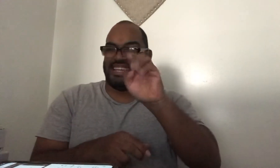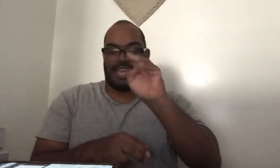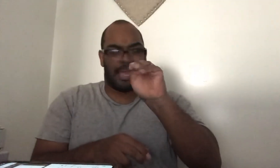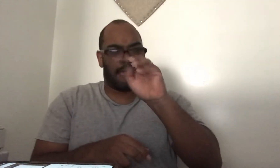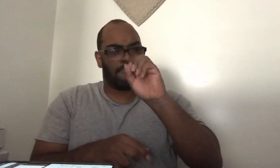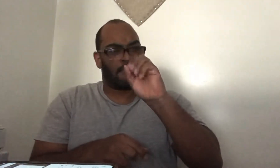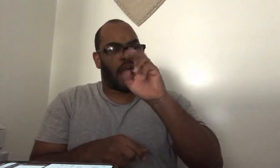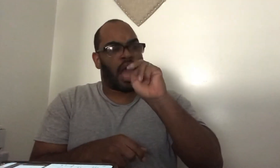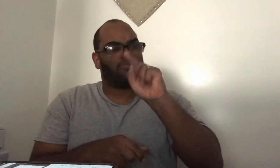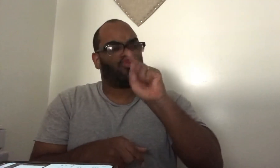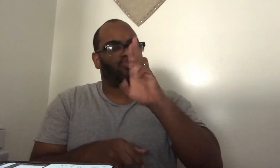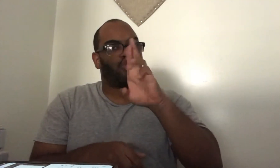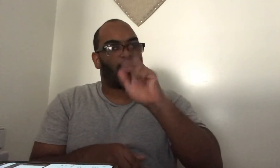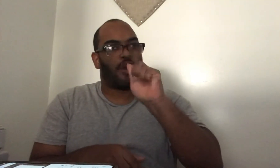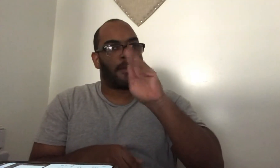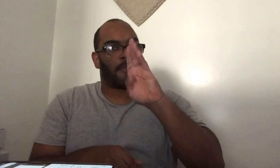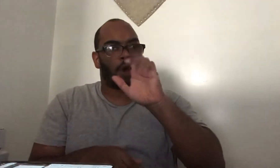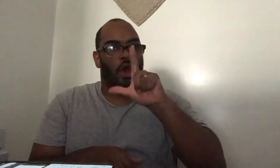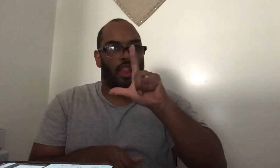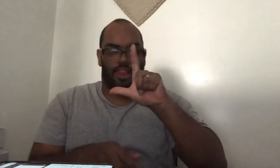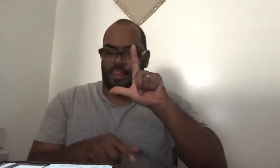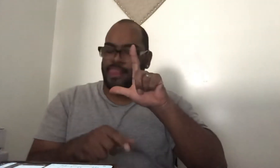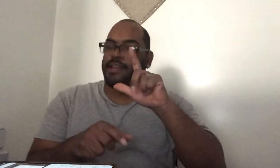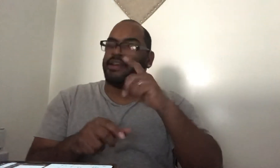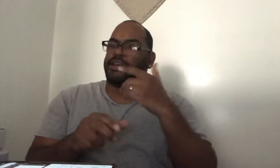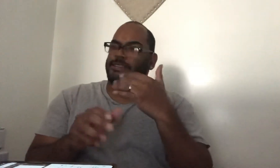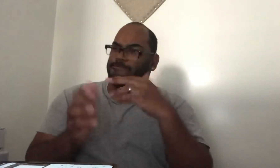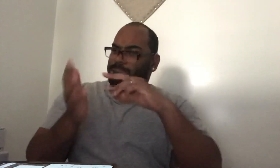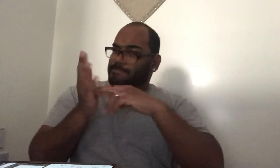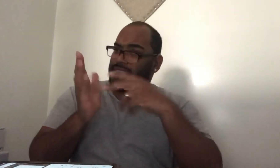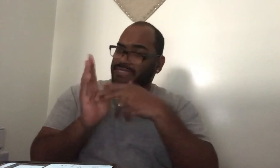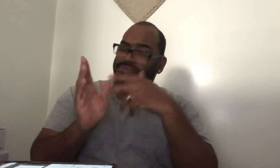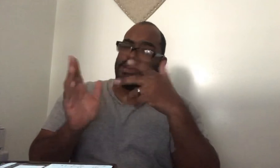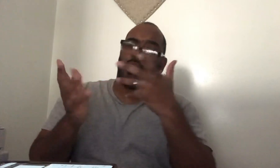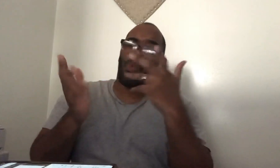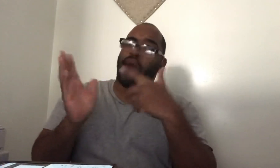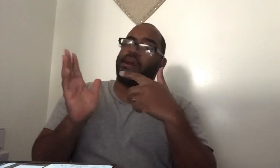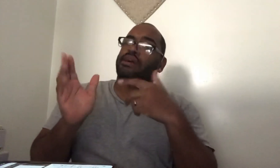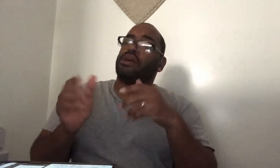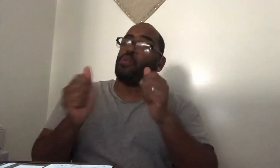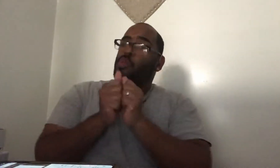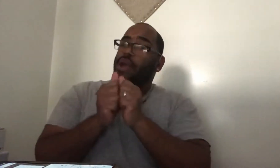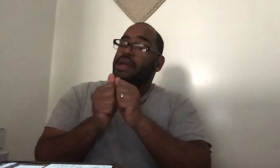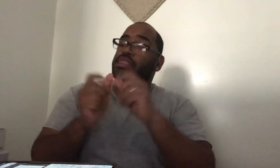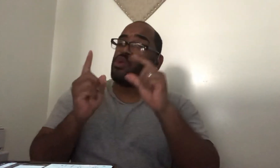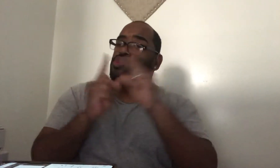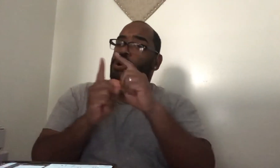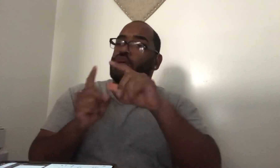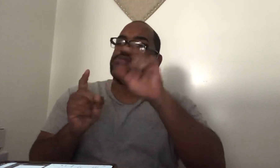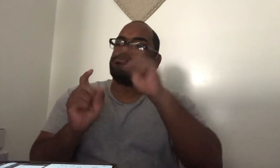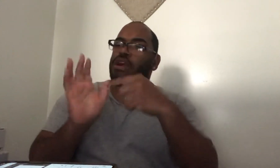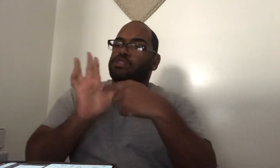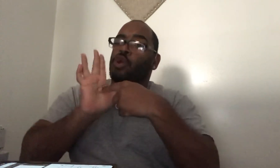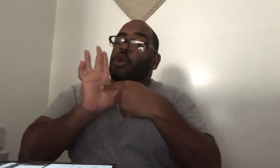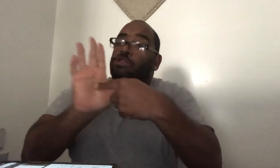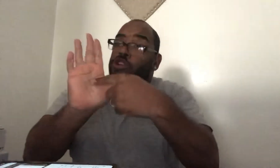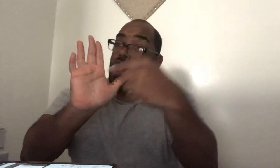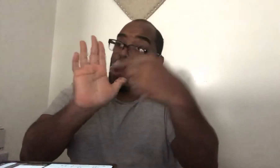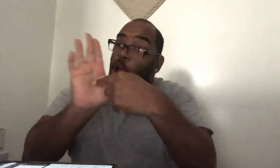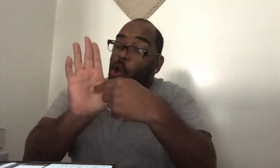word demonstrable. It means that with words, you have to be able to show that your perspective has validity, that you